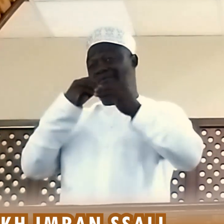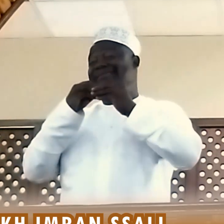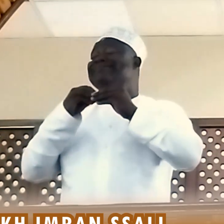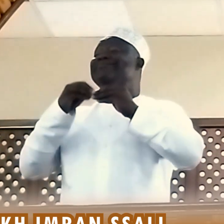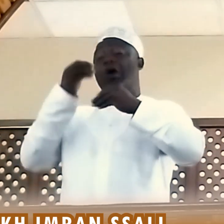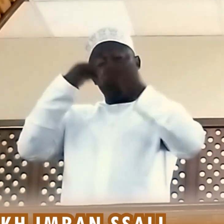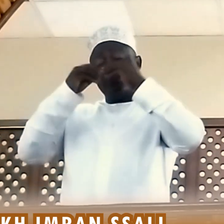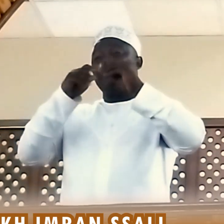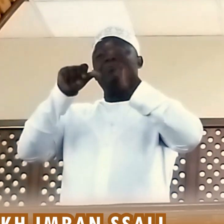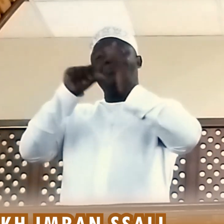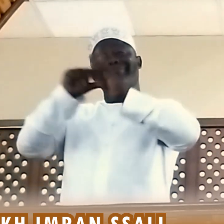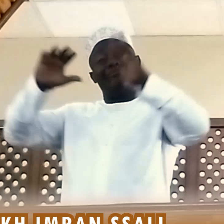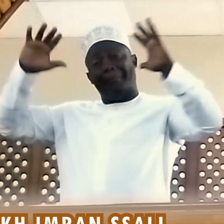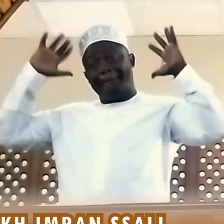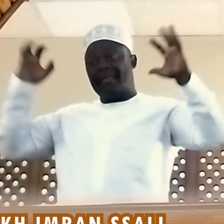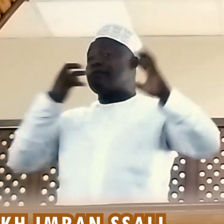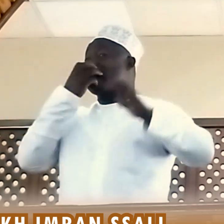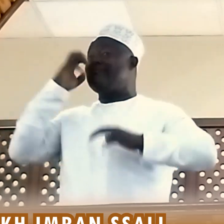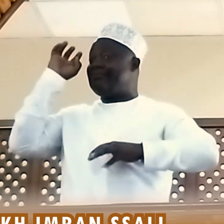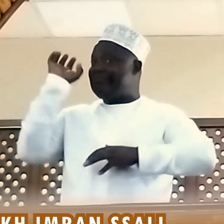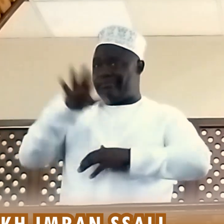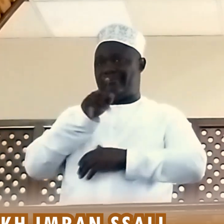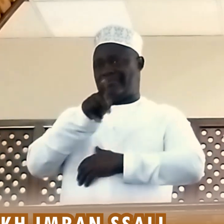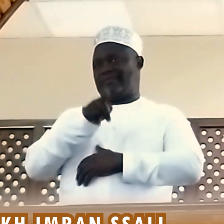Chikolime echo chinene.